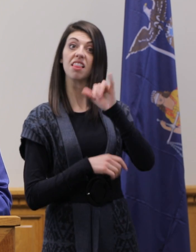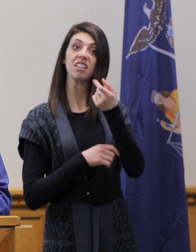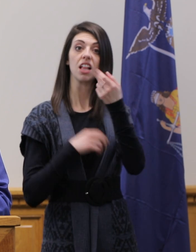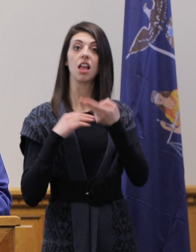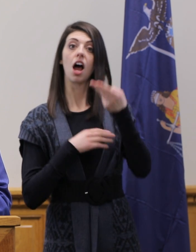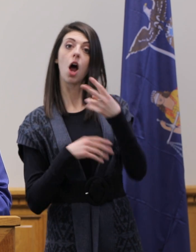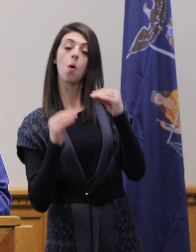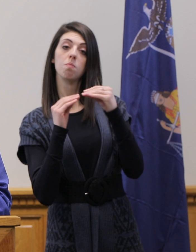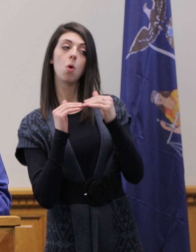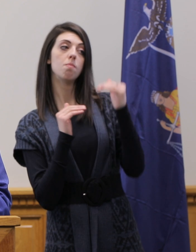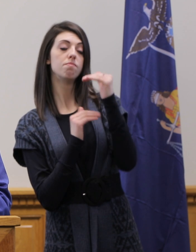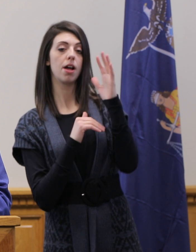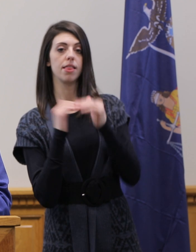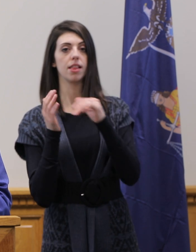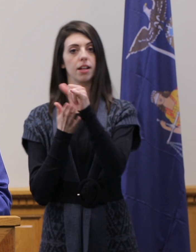of 8.23%.